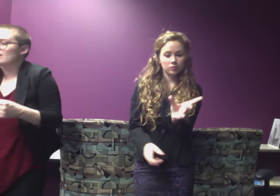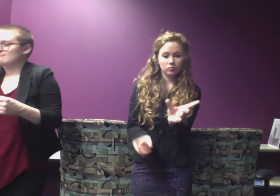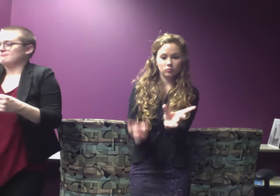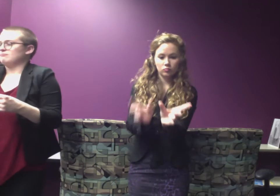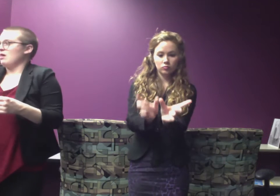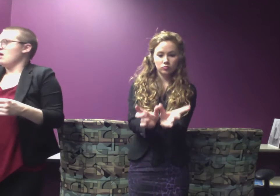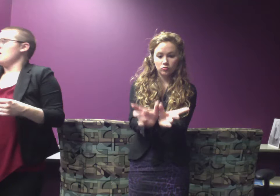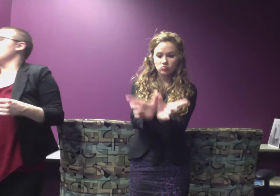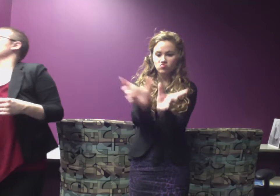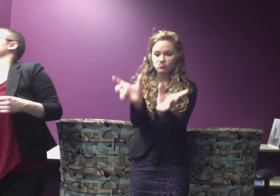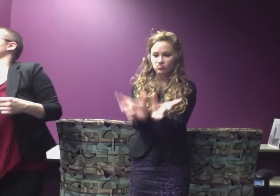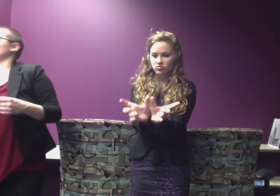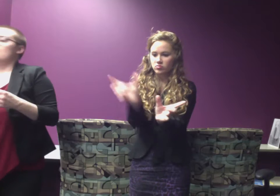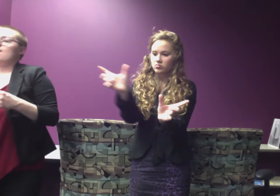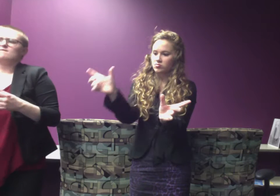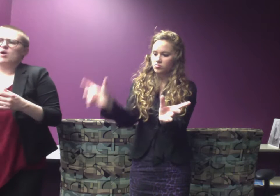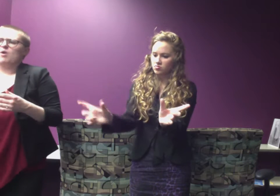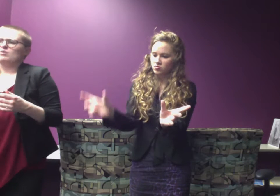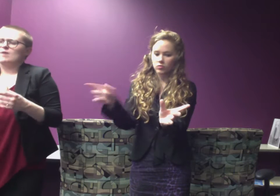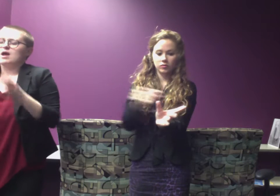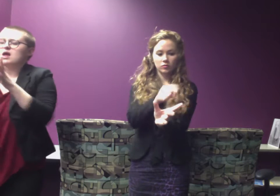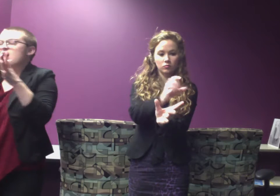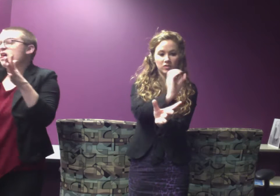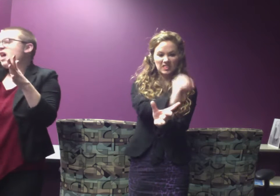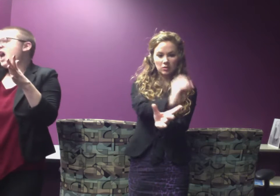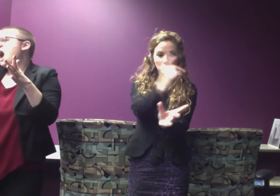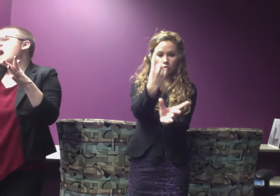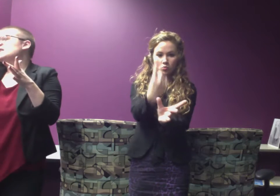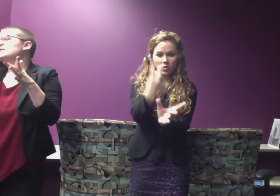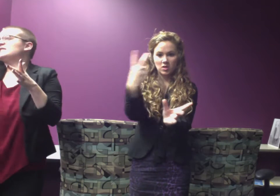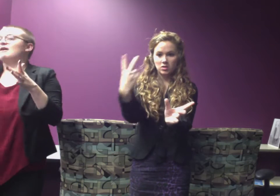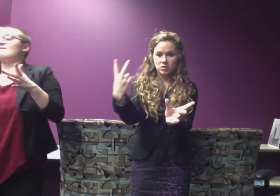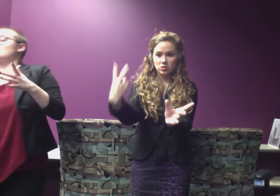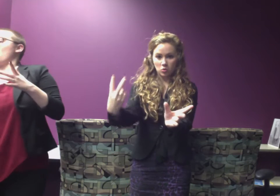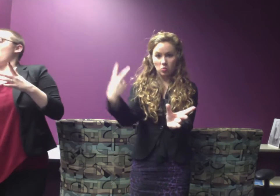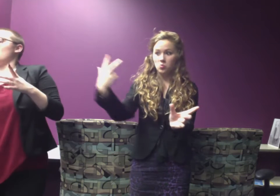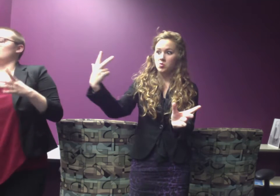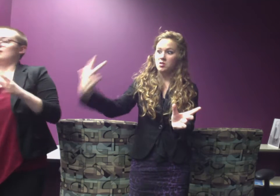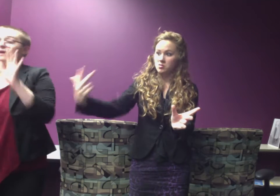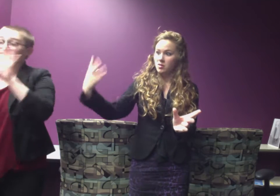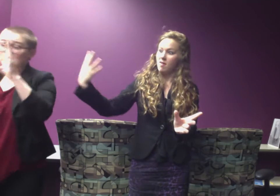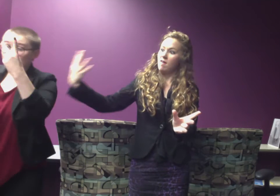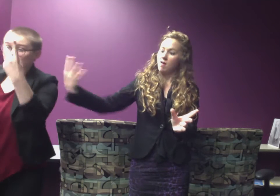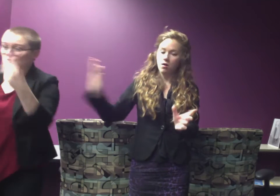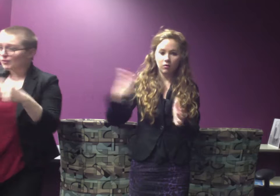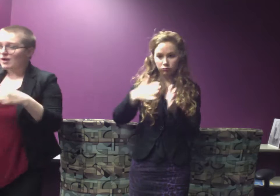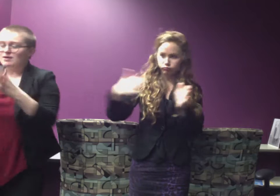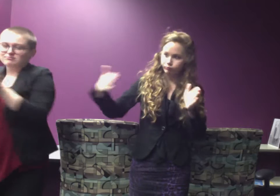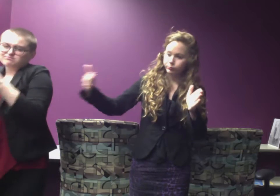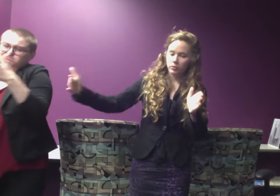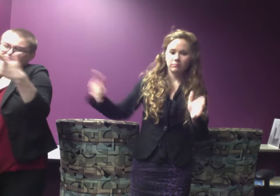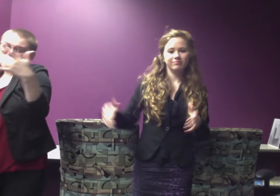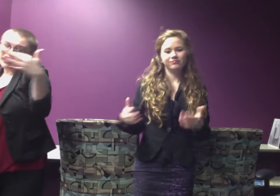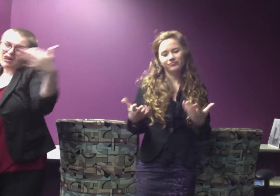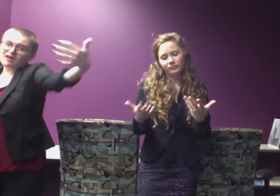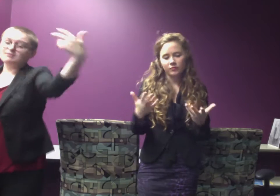out there. -2 would be down there, and so on. It just makes the units a little bit larger, and